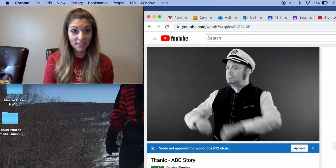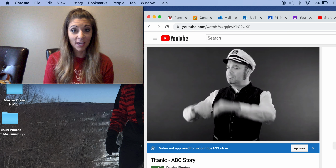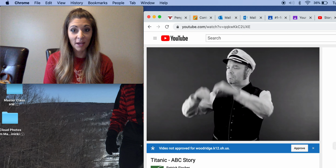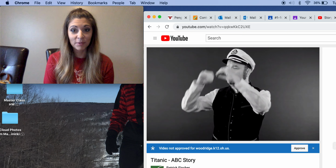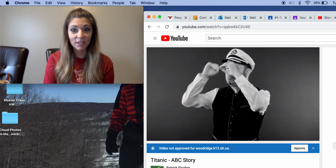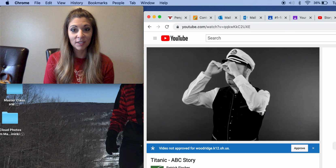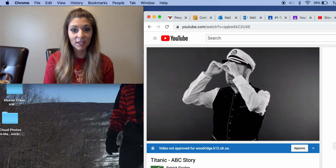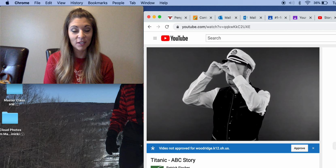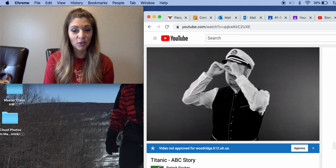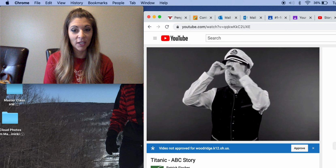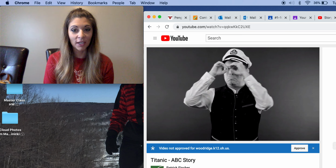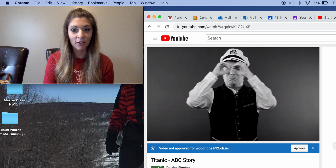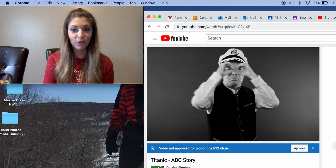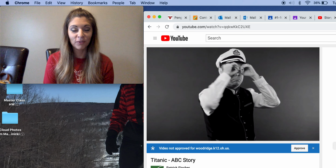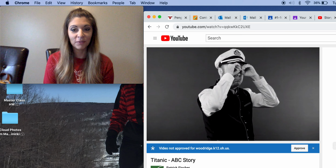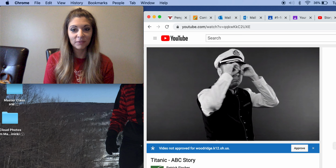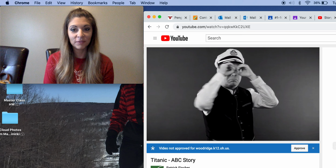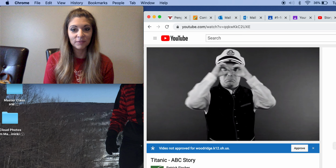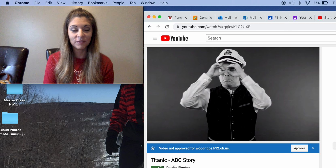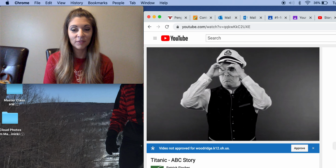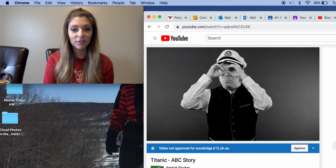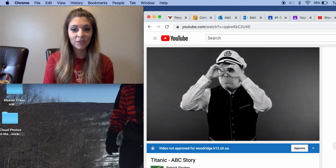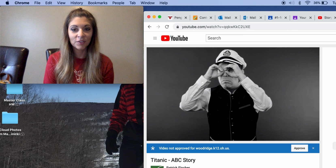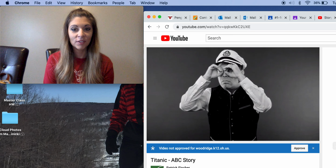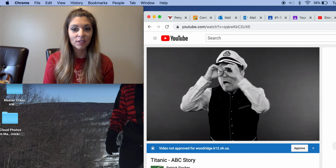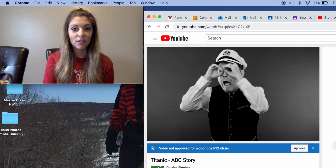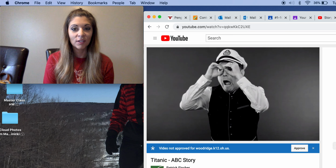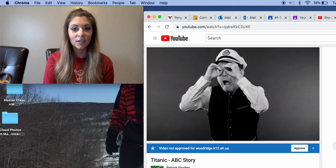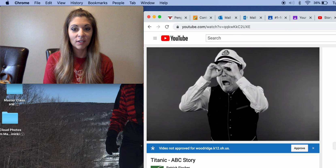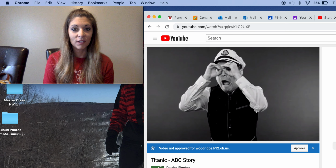Now he's the captain and he's looking out.